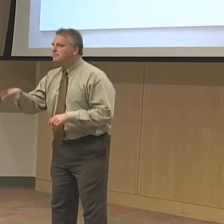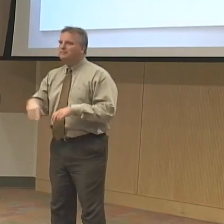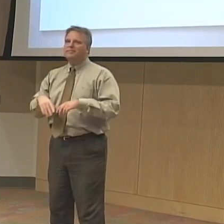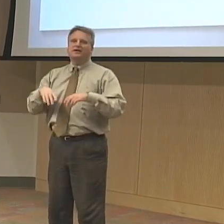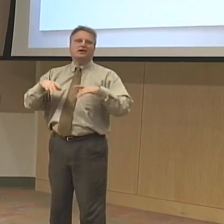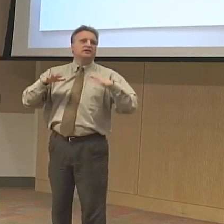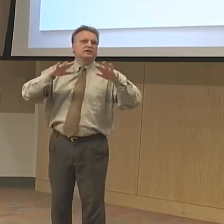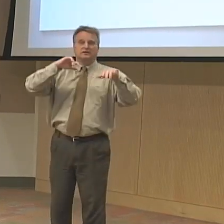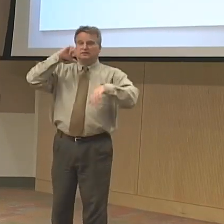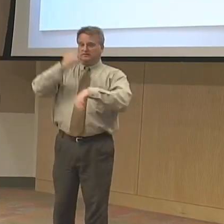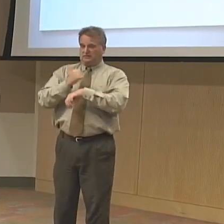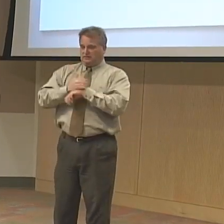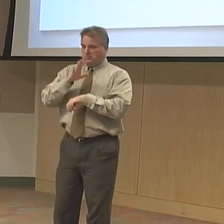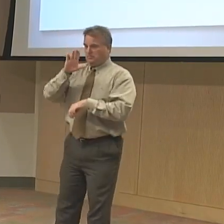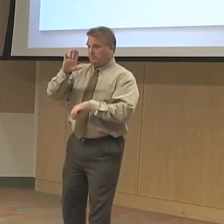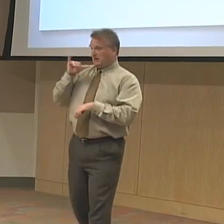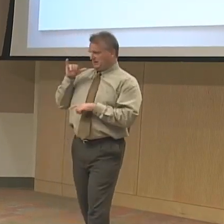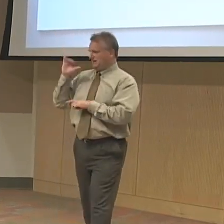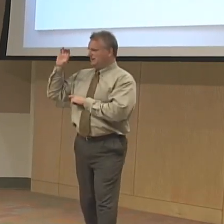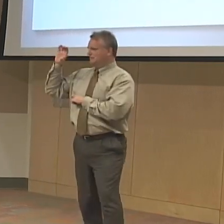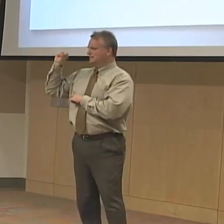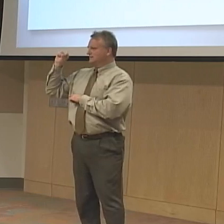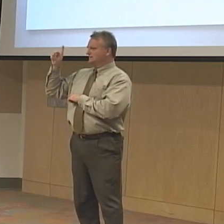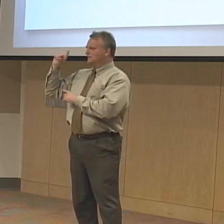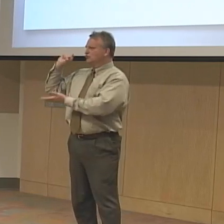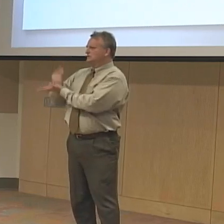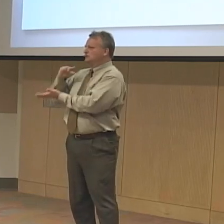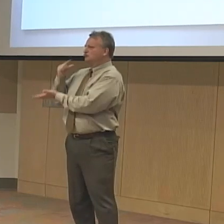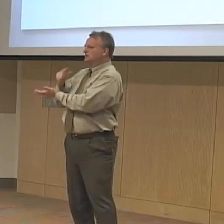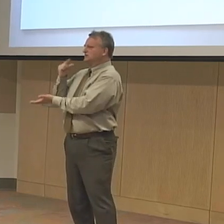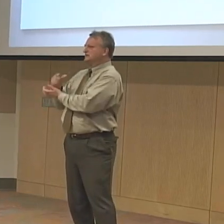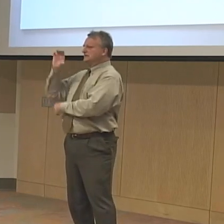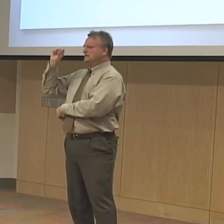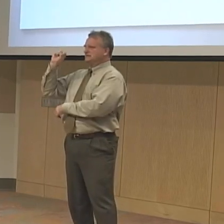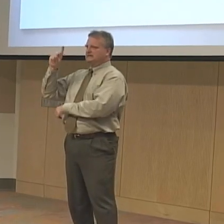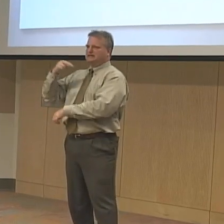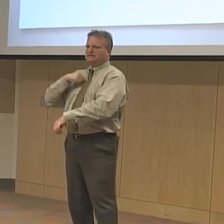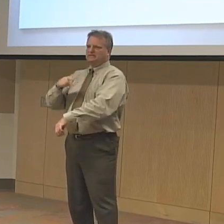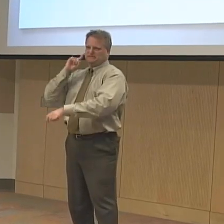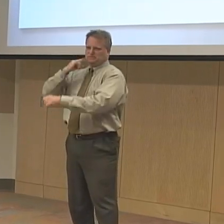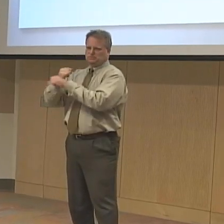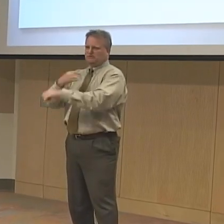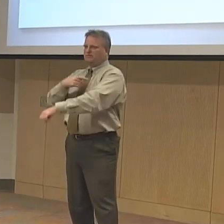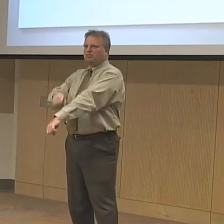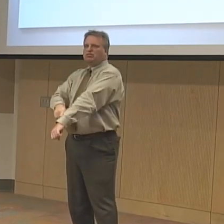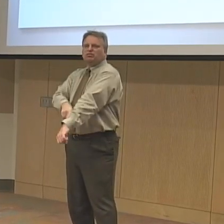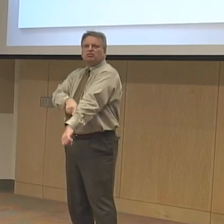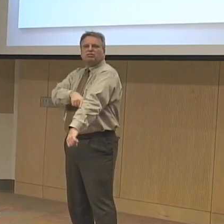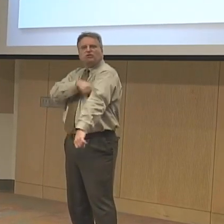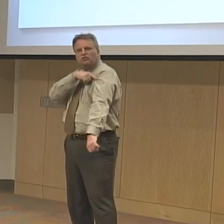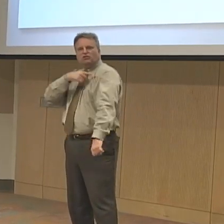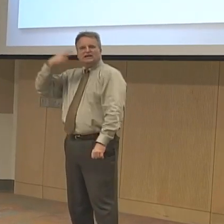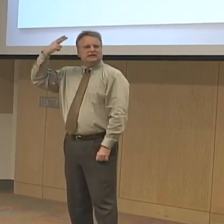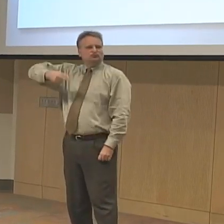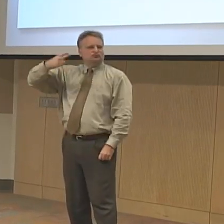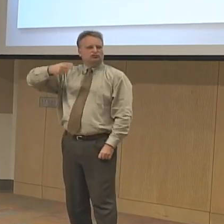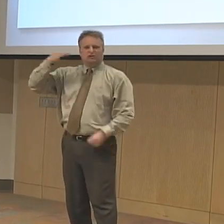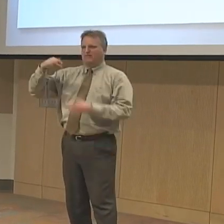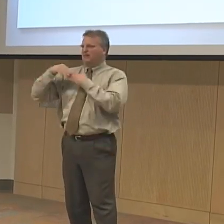Its anchors include a deaf club, all established by California School for the Deaf students. There's a long history